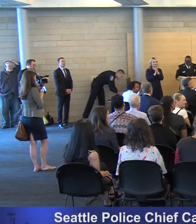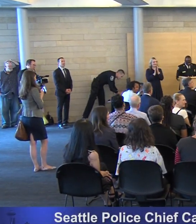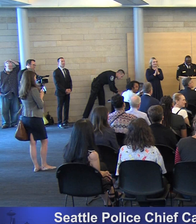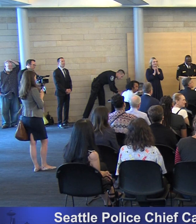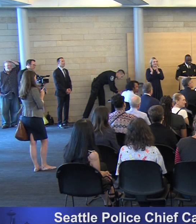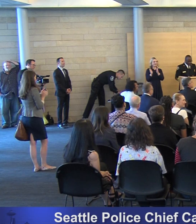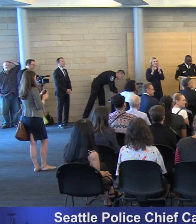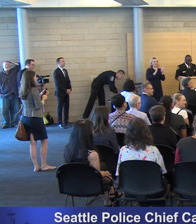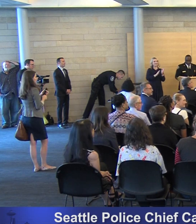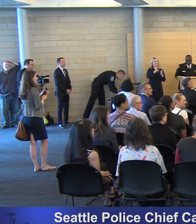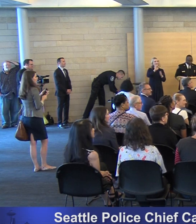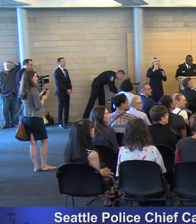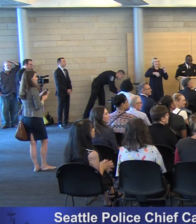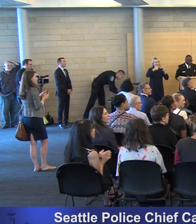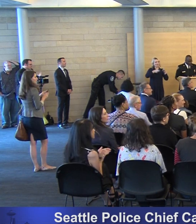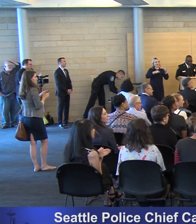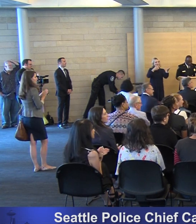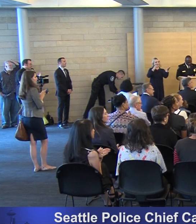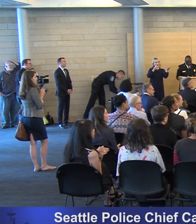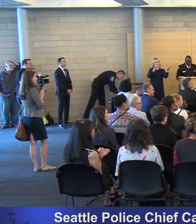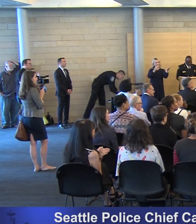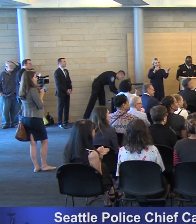Judge James Robart, Judge Robart.